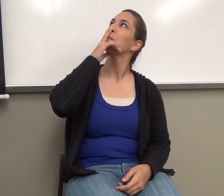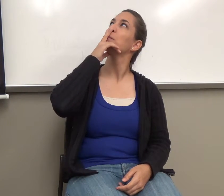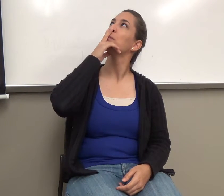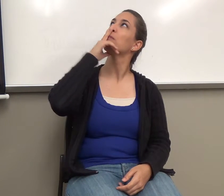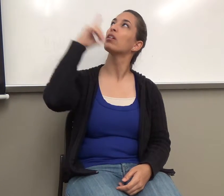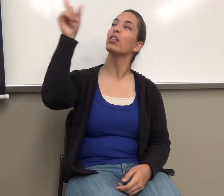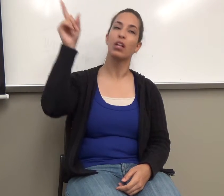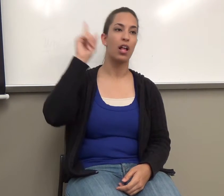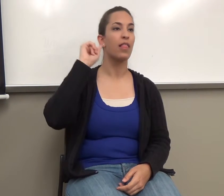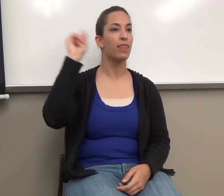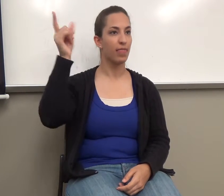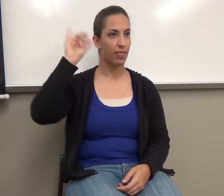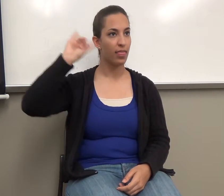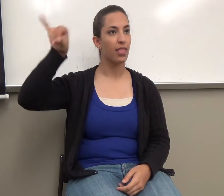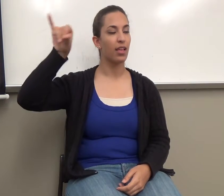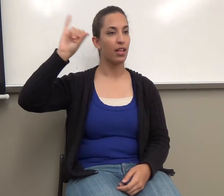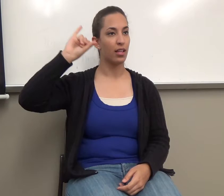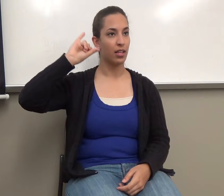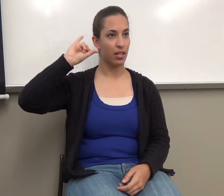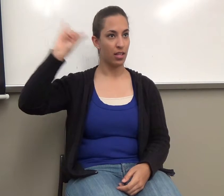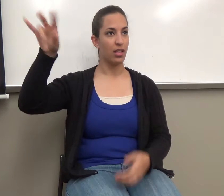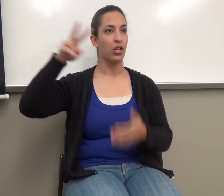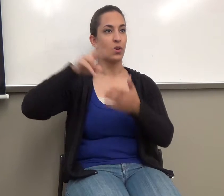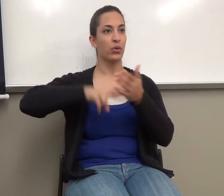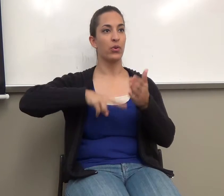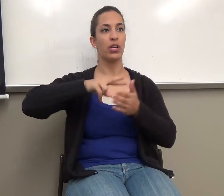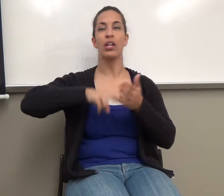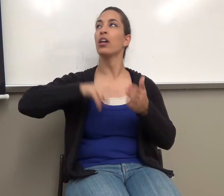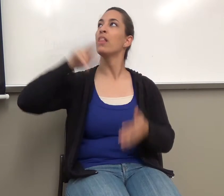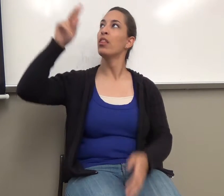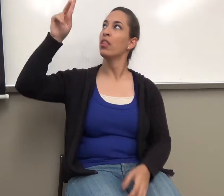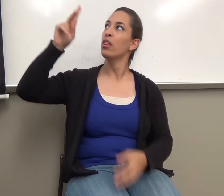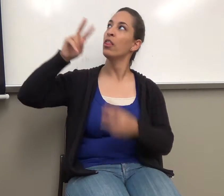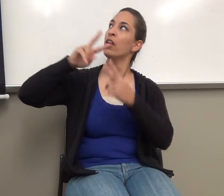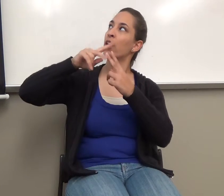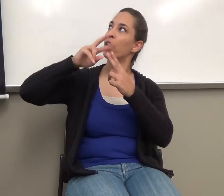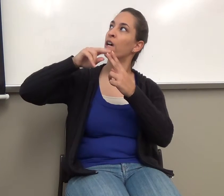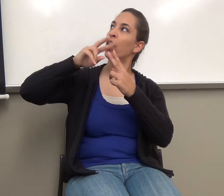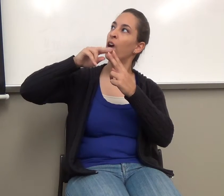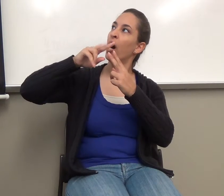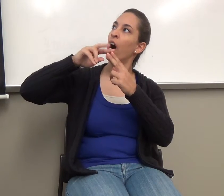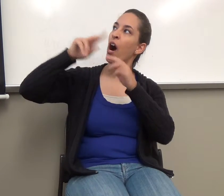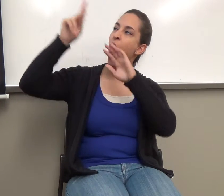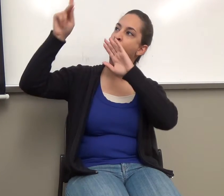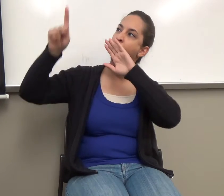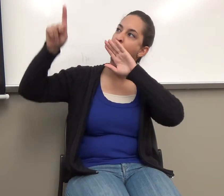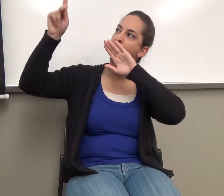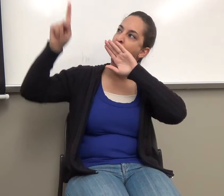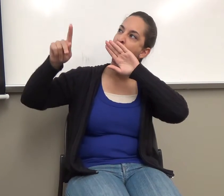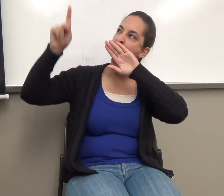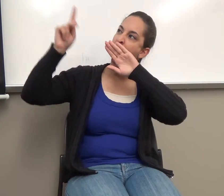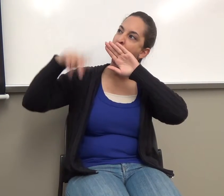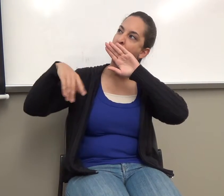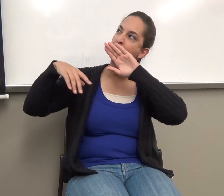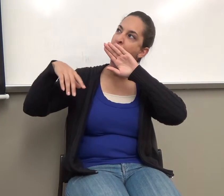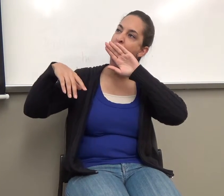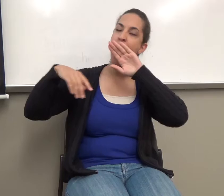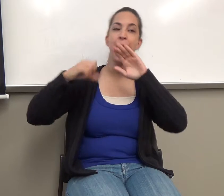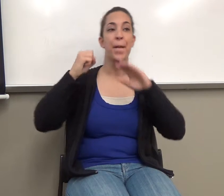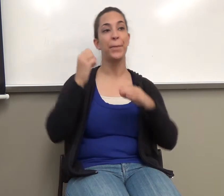part, this reading, and then these readings. Does that make sense? So you may have to go back and read that if you